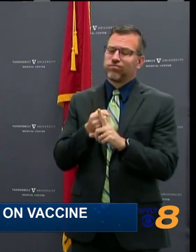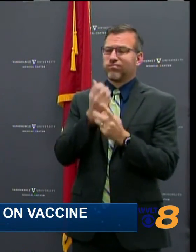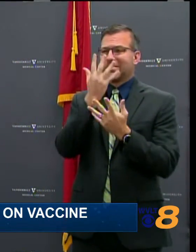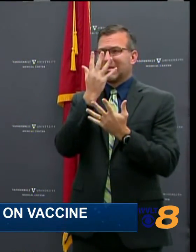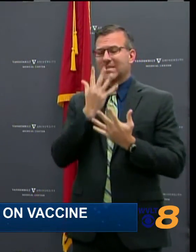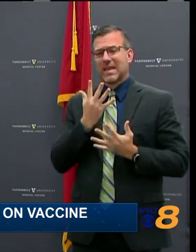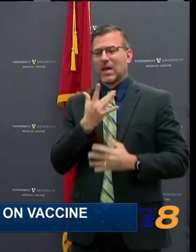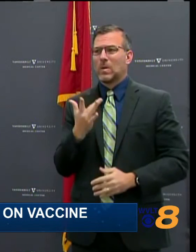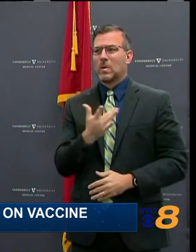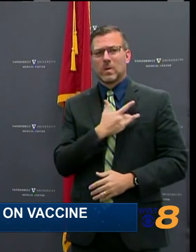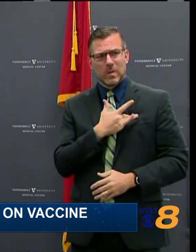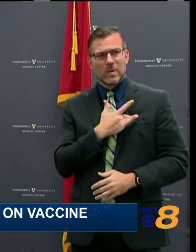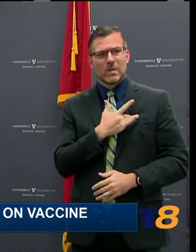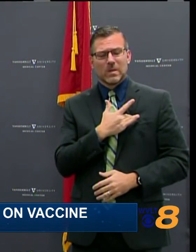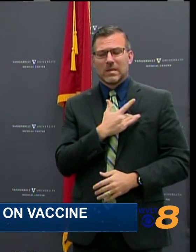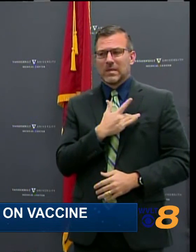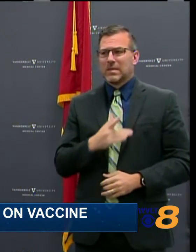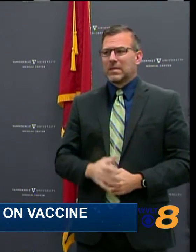And